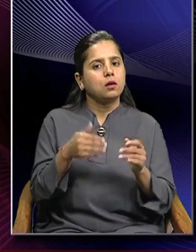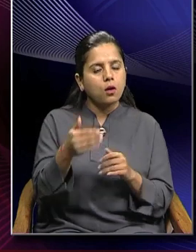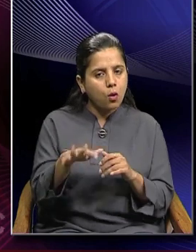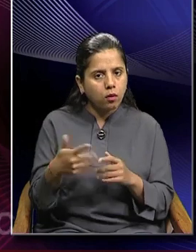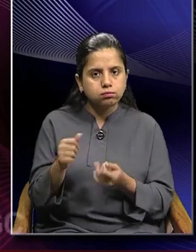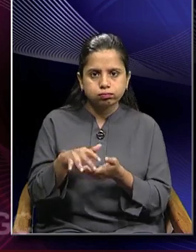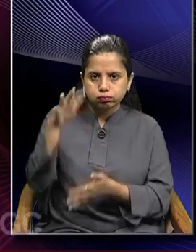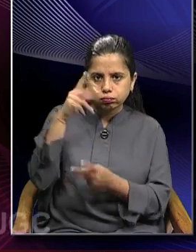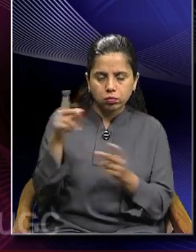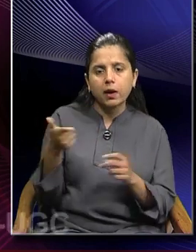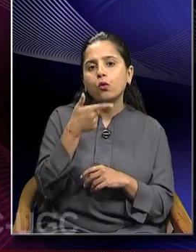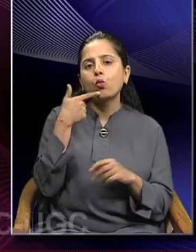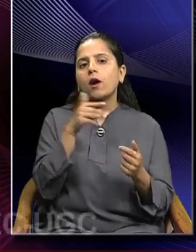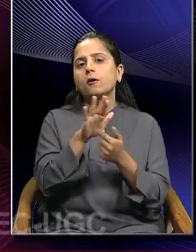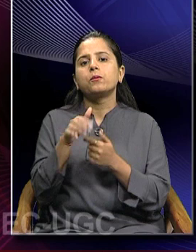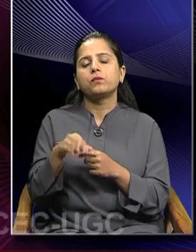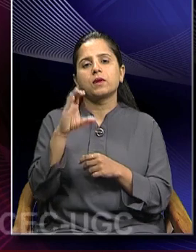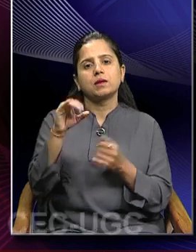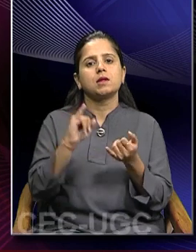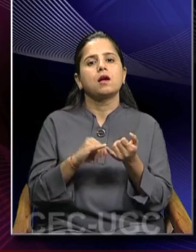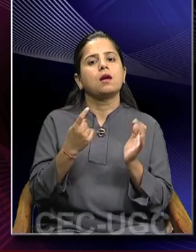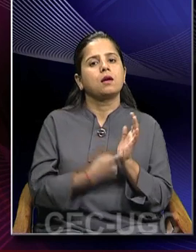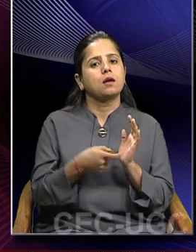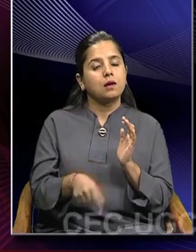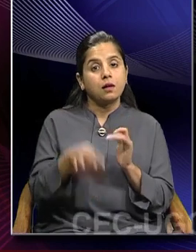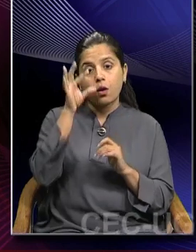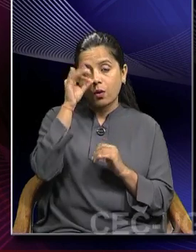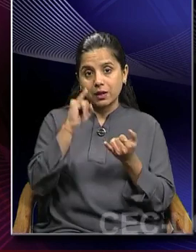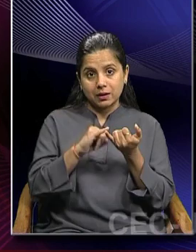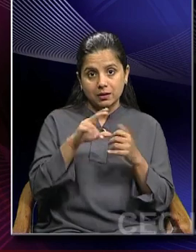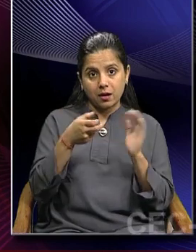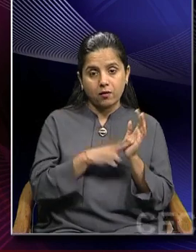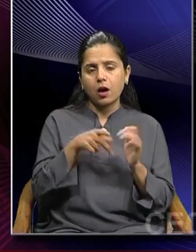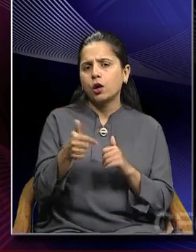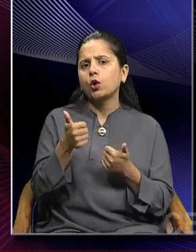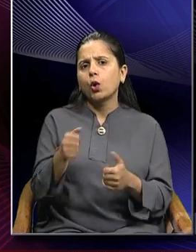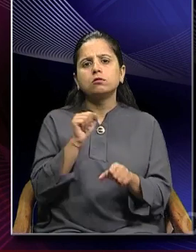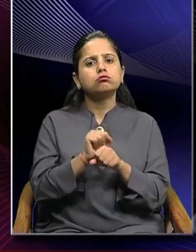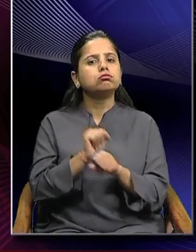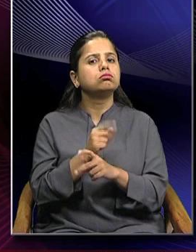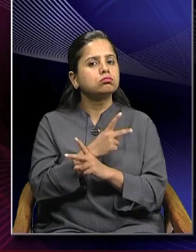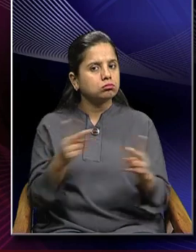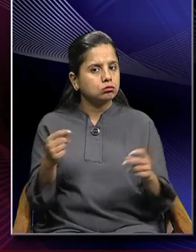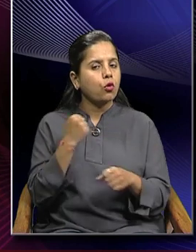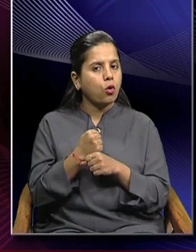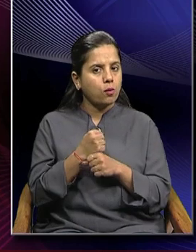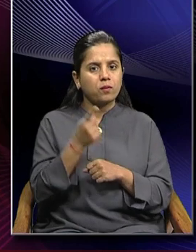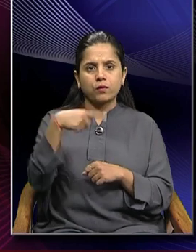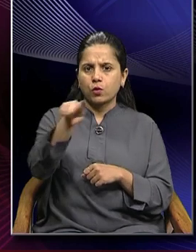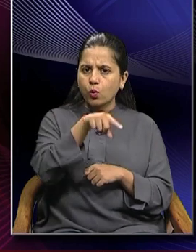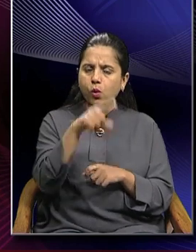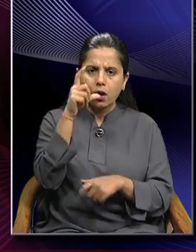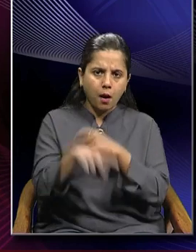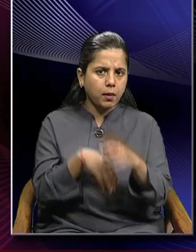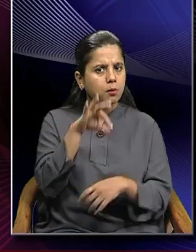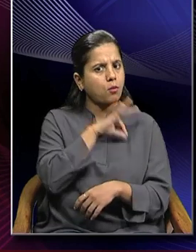accumulation. Red is indicative of CSR, and saffron is indicative of good governance. So your company is making profit, it